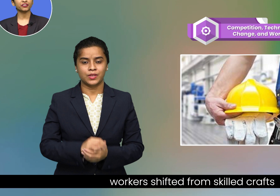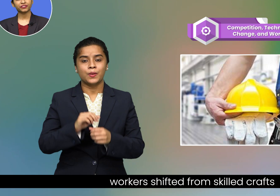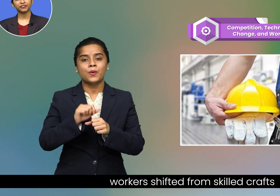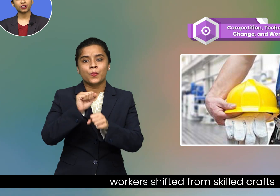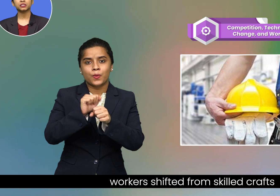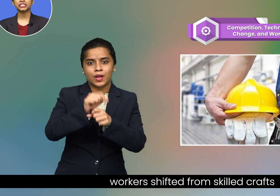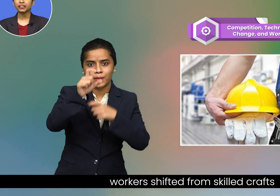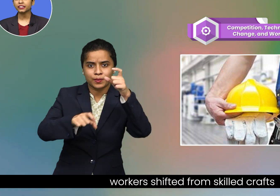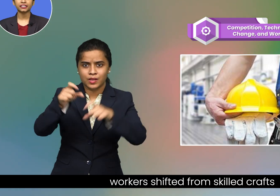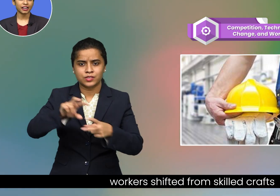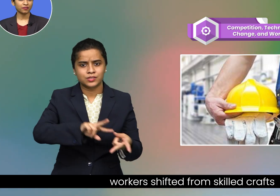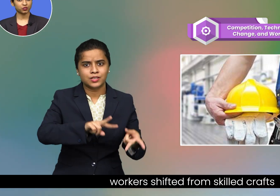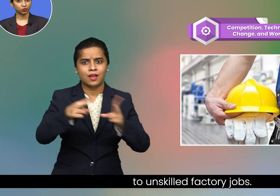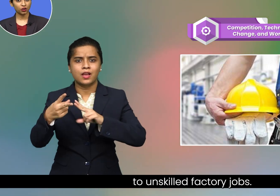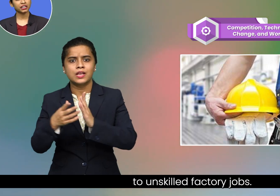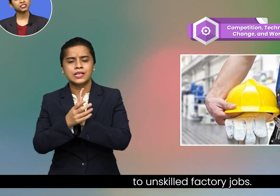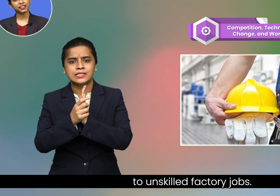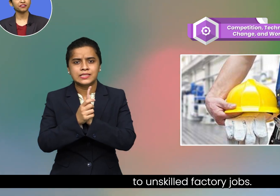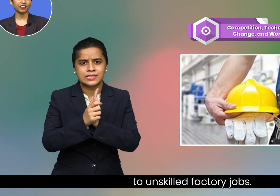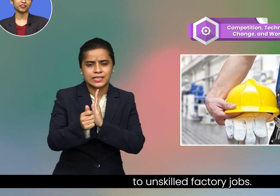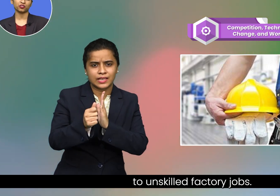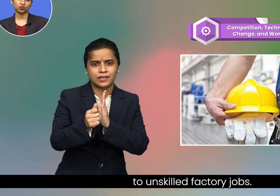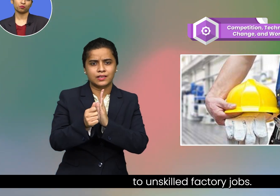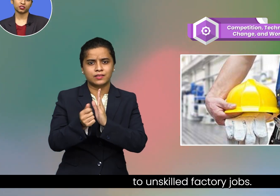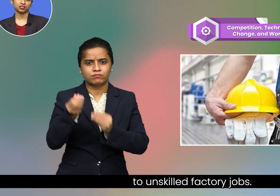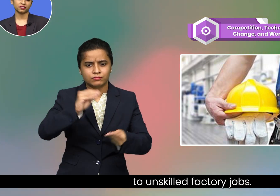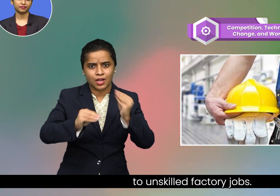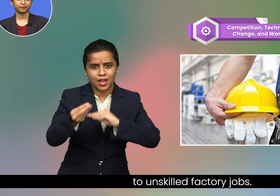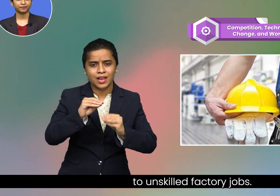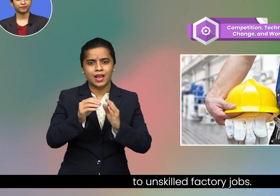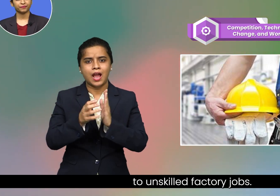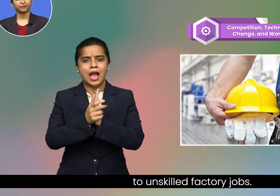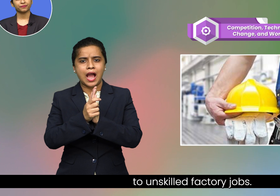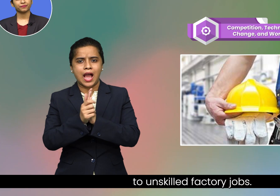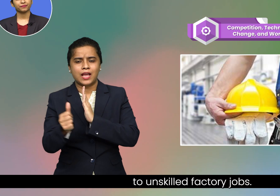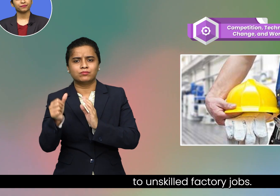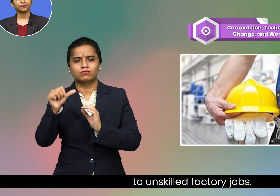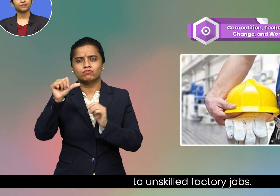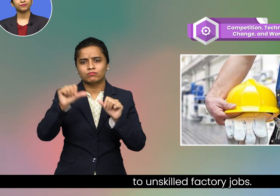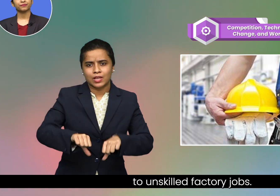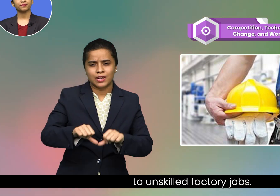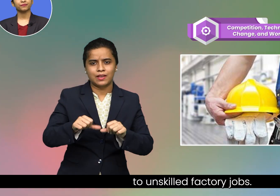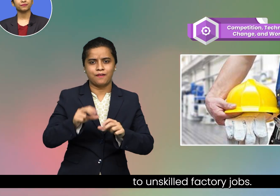workers shifted from skilled crafts to unskilled factory jobs.